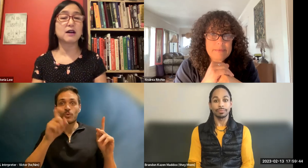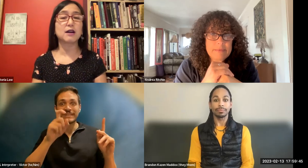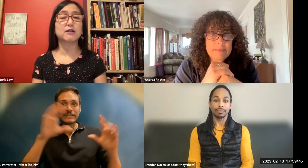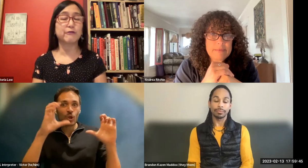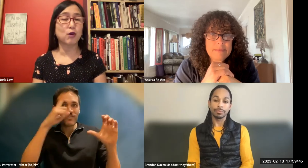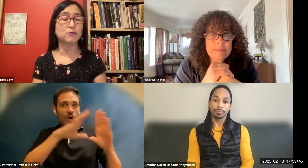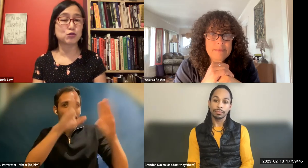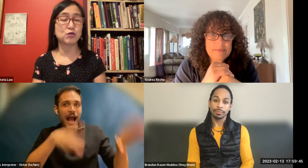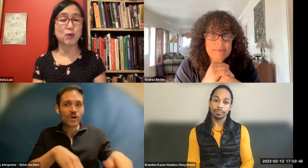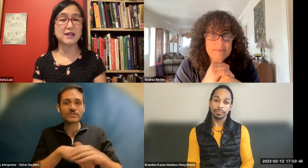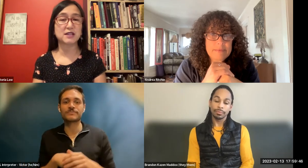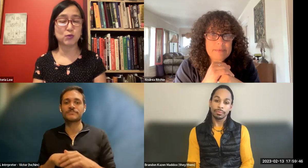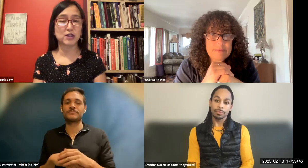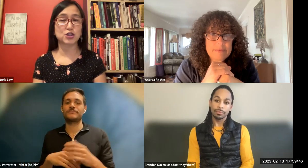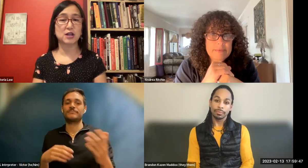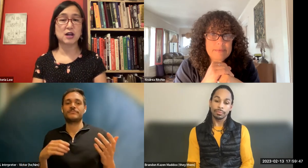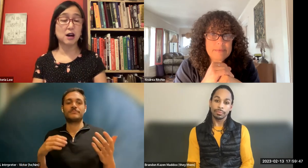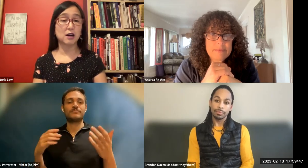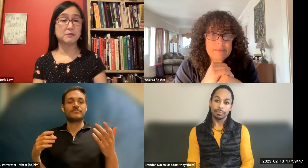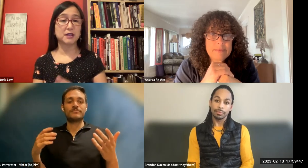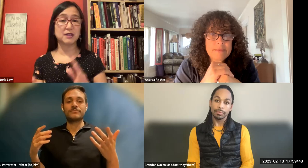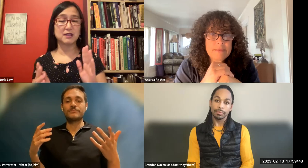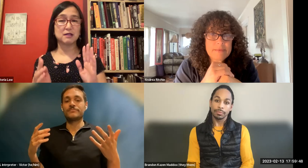not conform to the ways in which